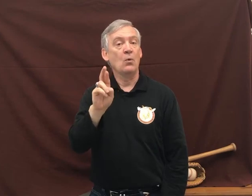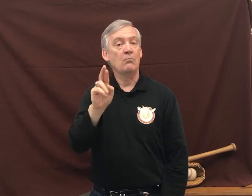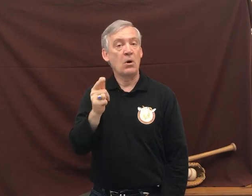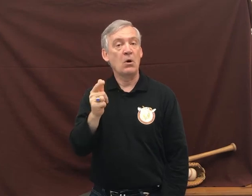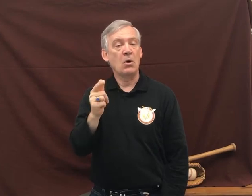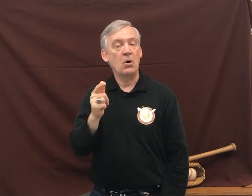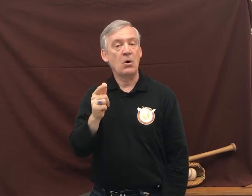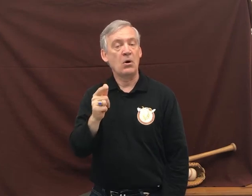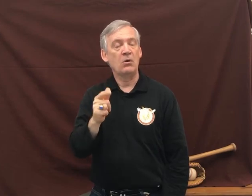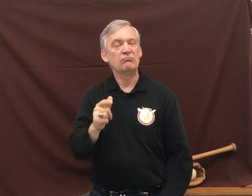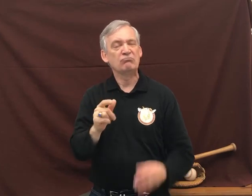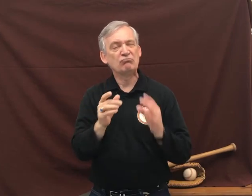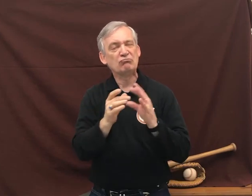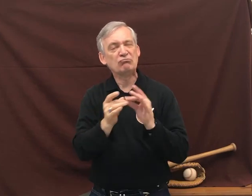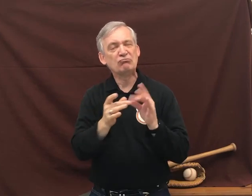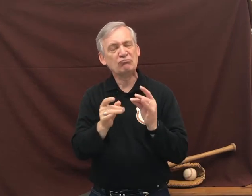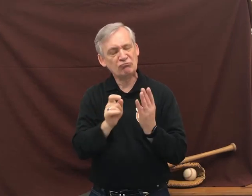Myron Olberg.